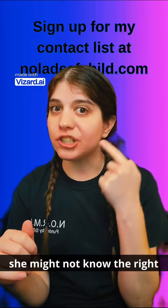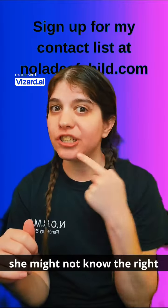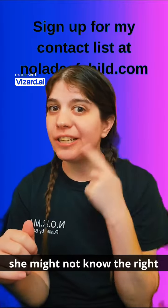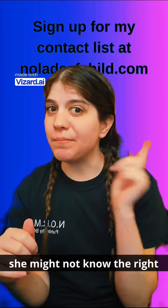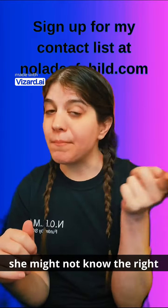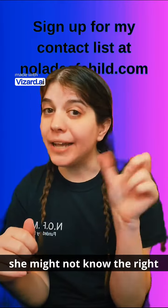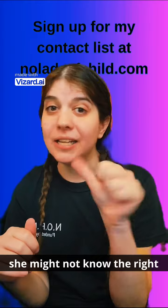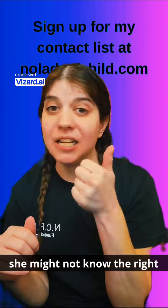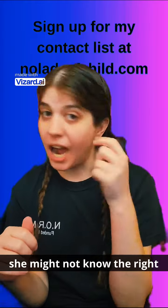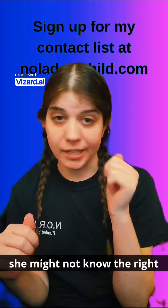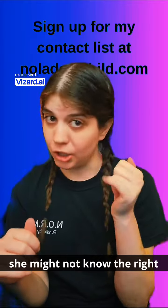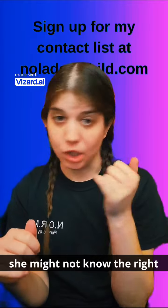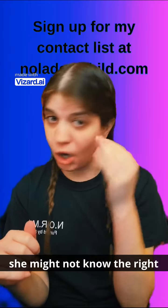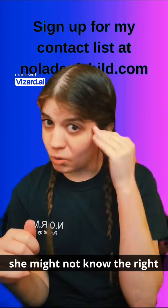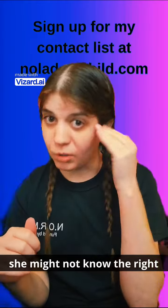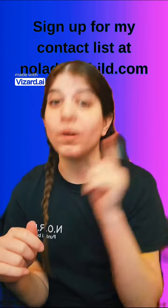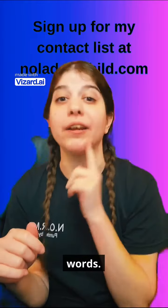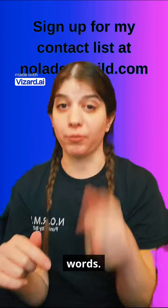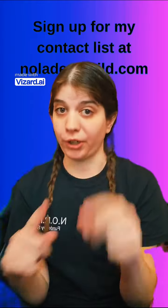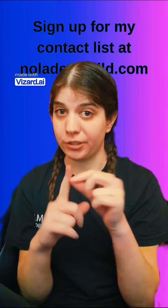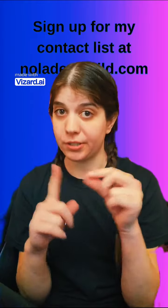she might not know the right words.